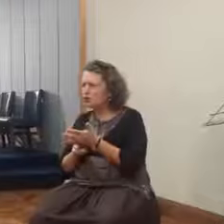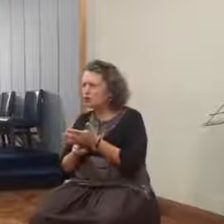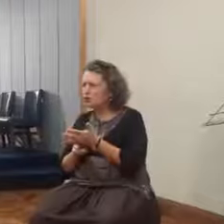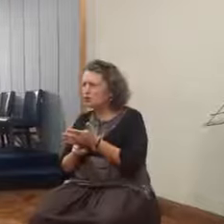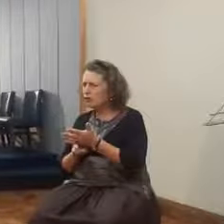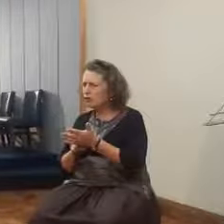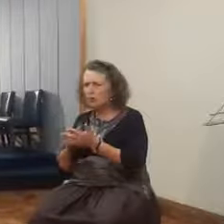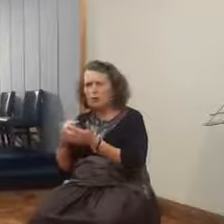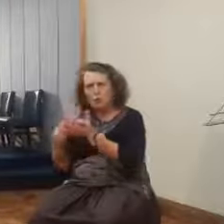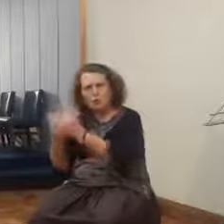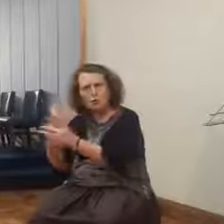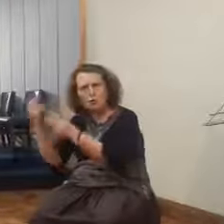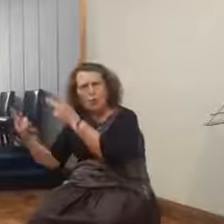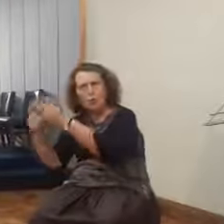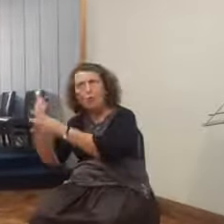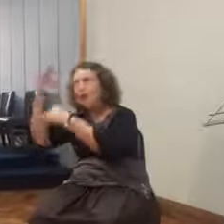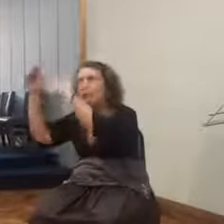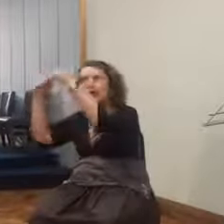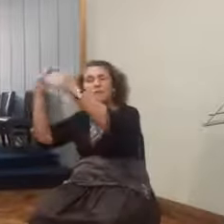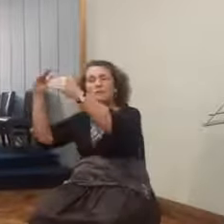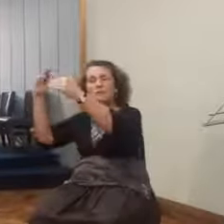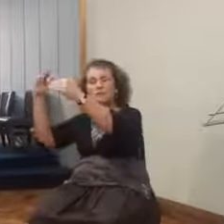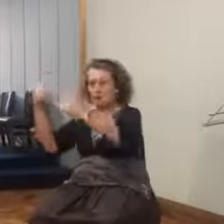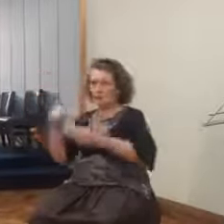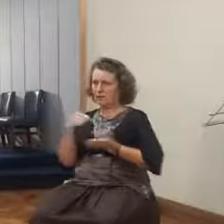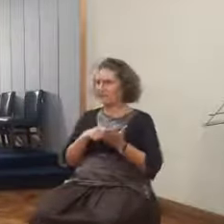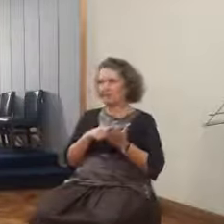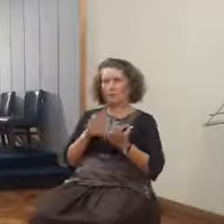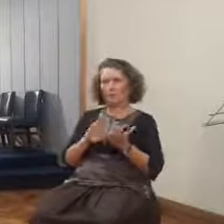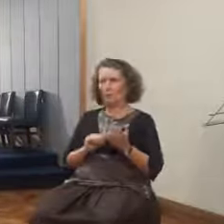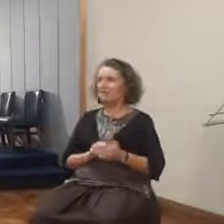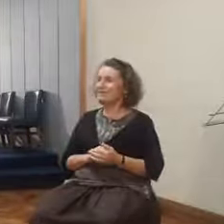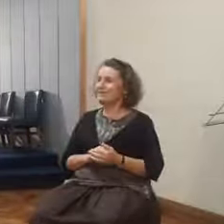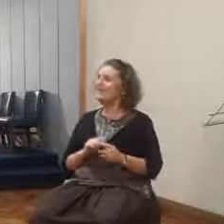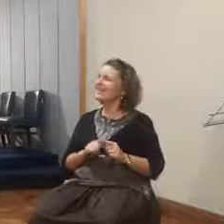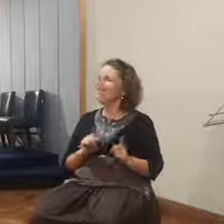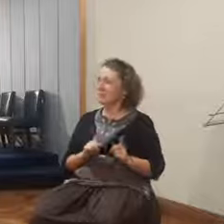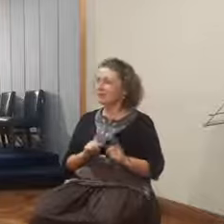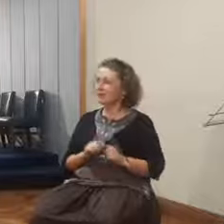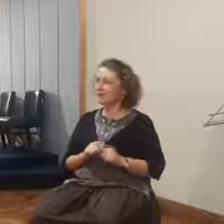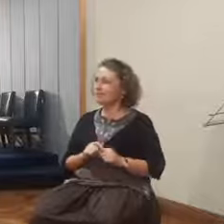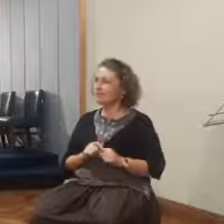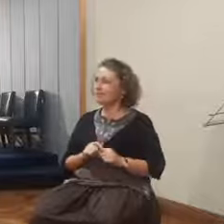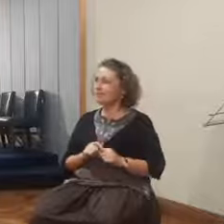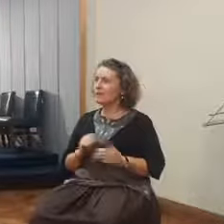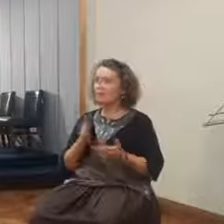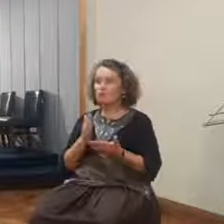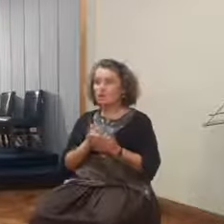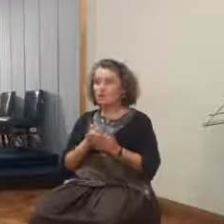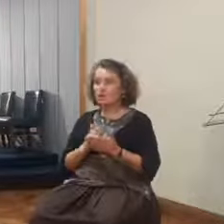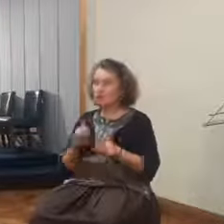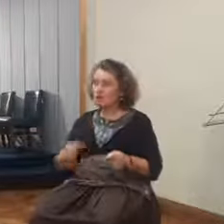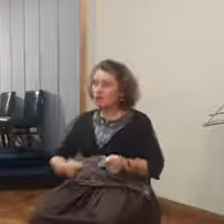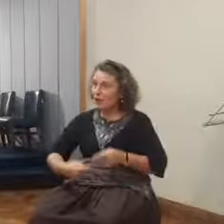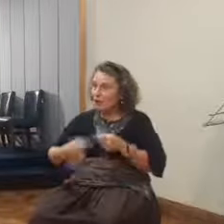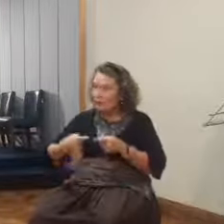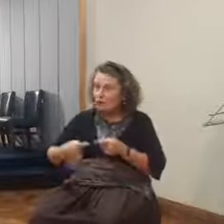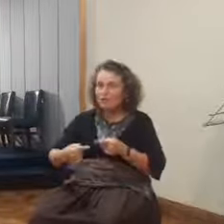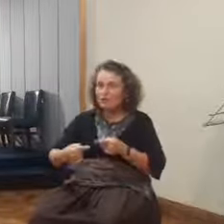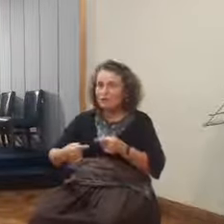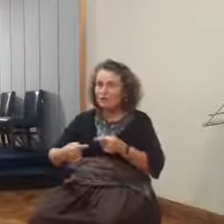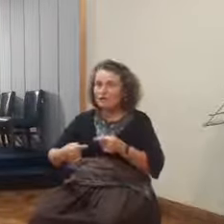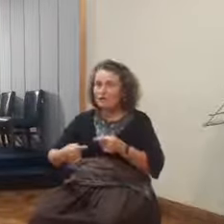unto the Lord a new song. Well, again, it's a challenge to genuineness and earnestness. It's a new